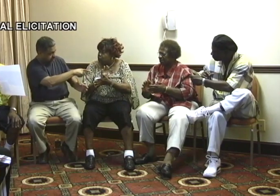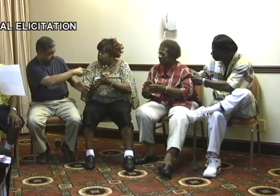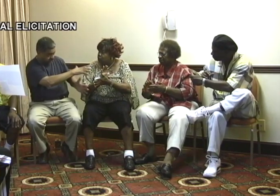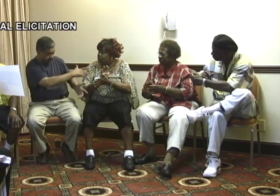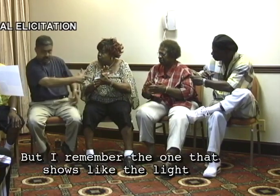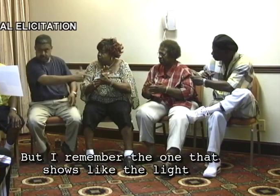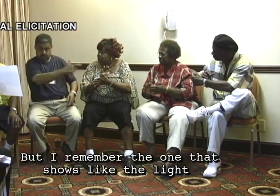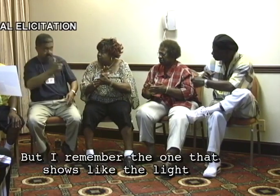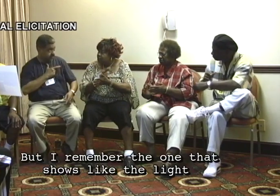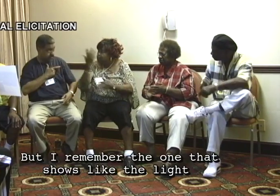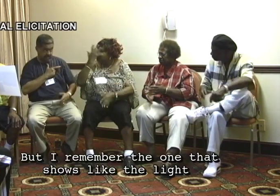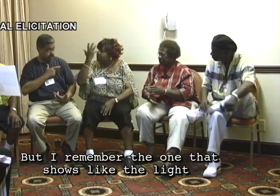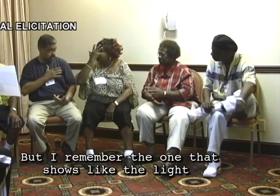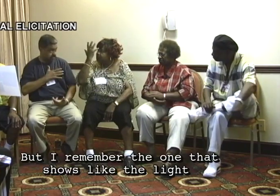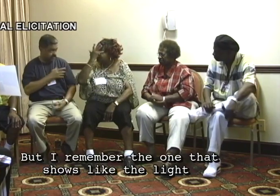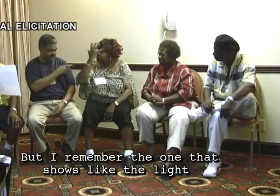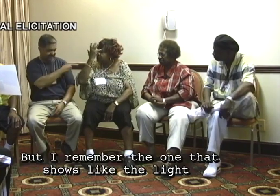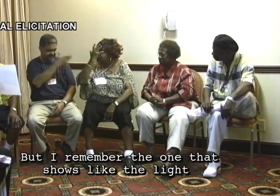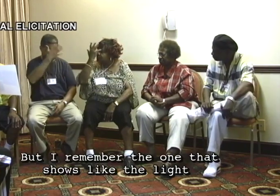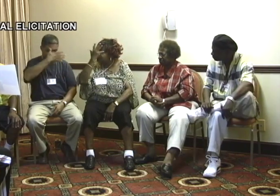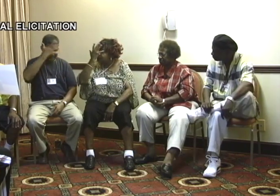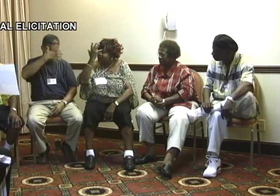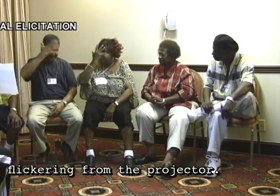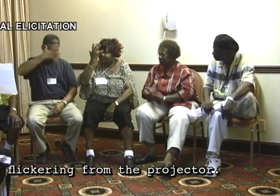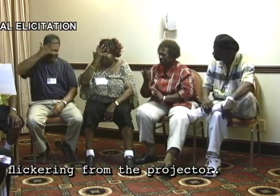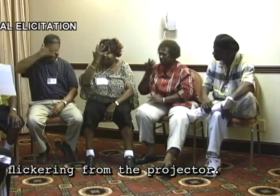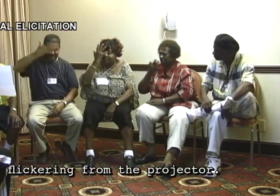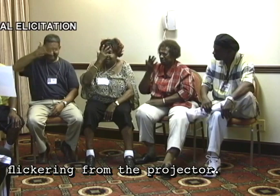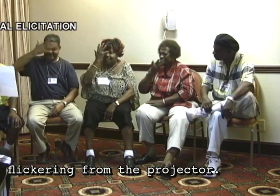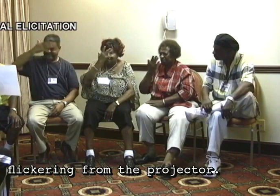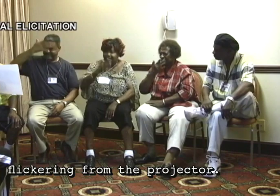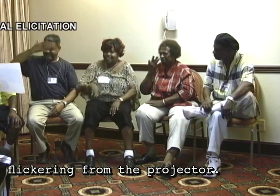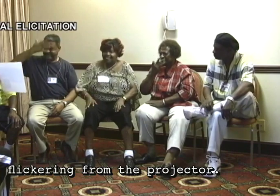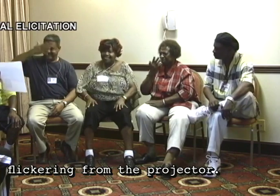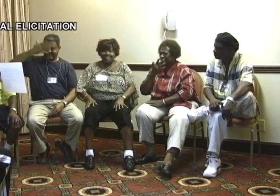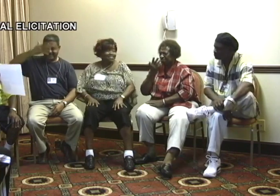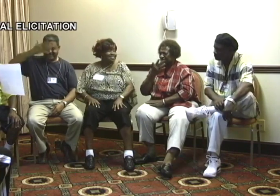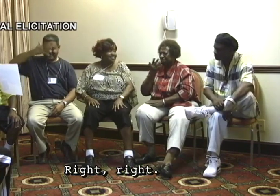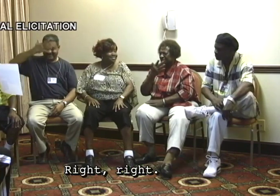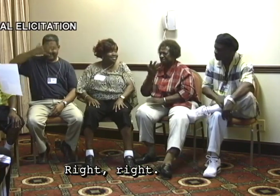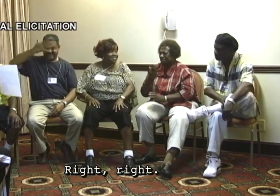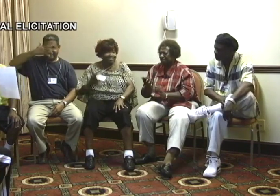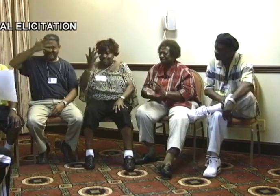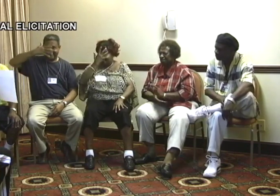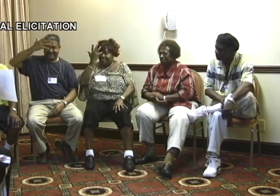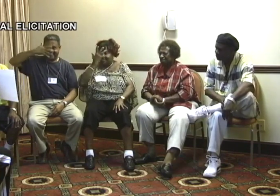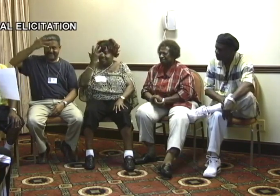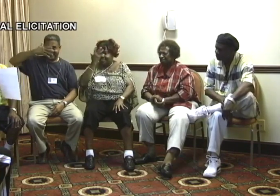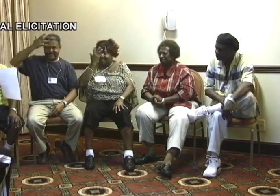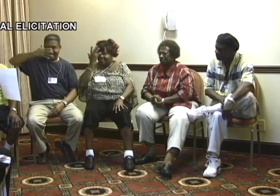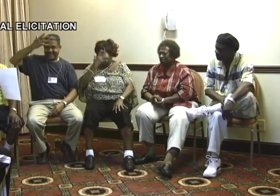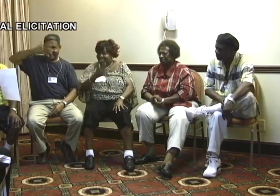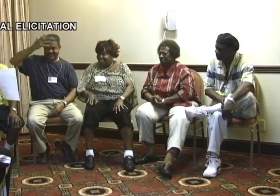too. Oh, but I remember the one that shows, like, the light flickering from the projector. Right.